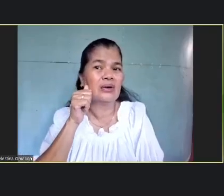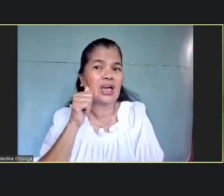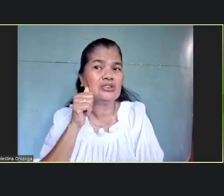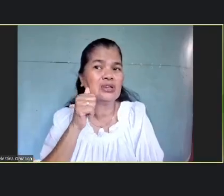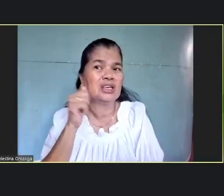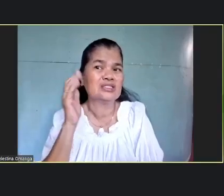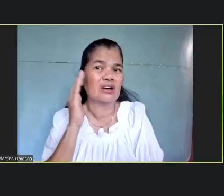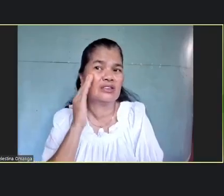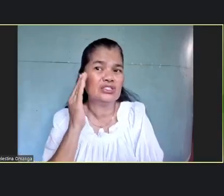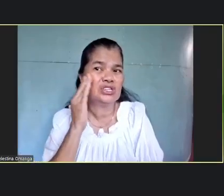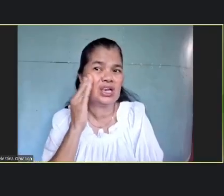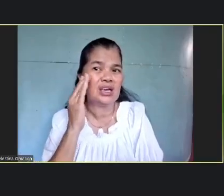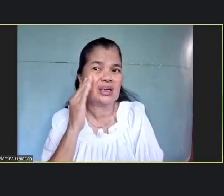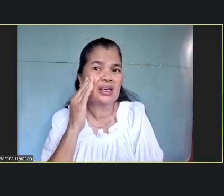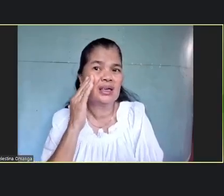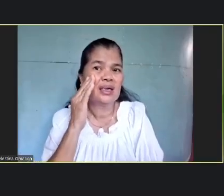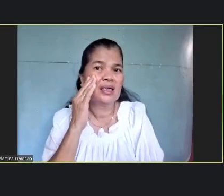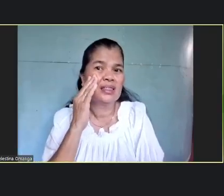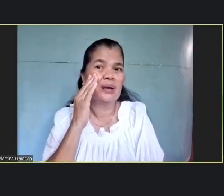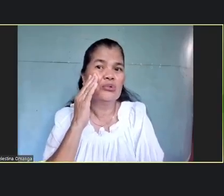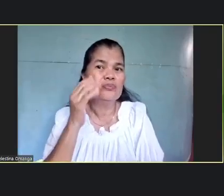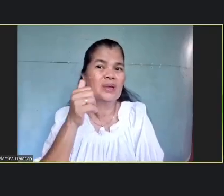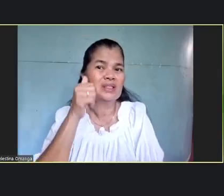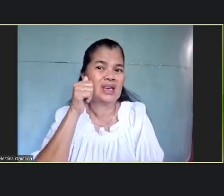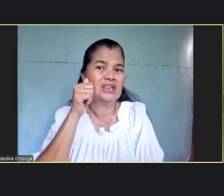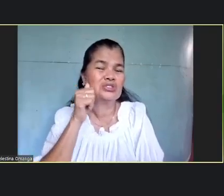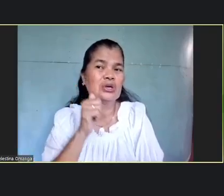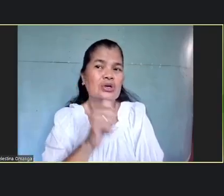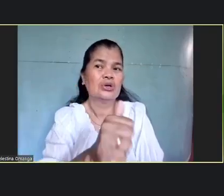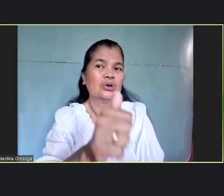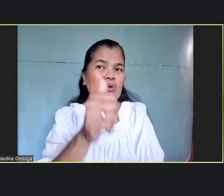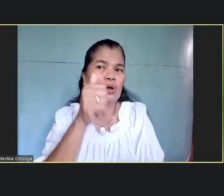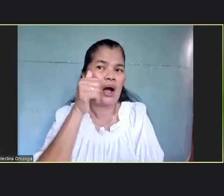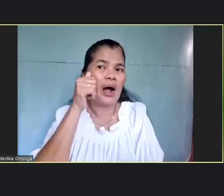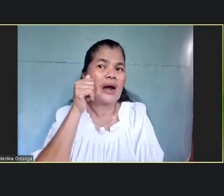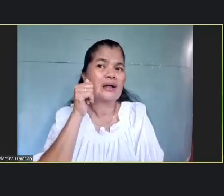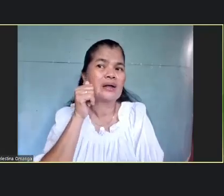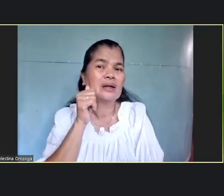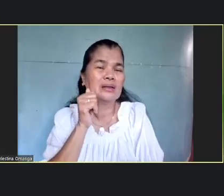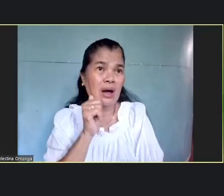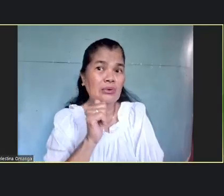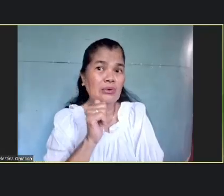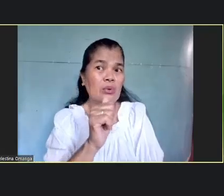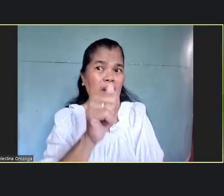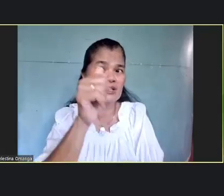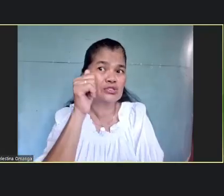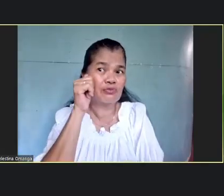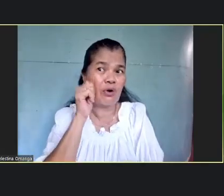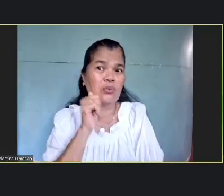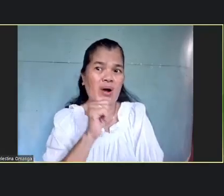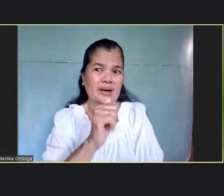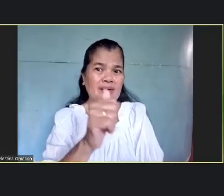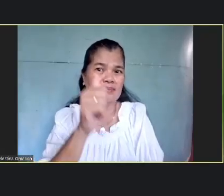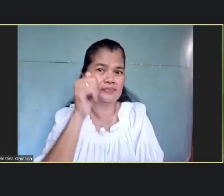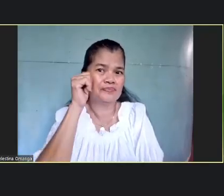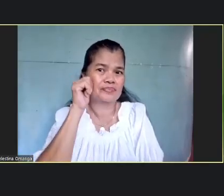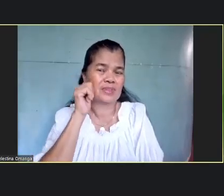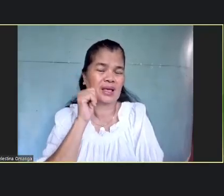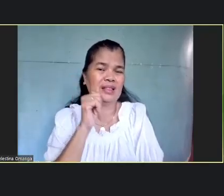then the location is on the cheek. The movement is arc downwards,